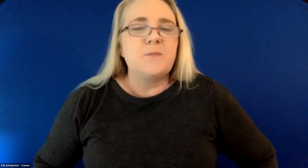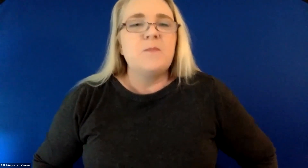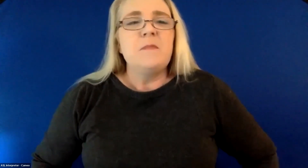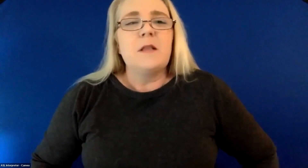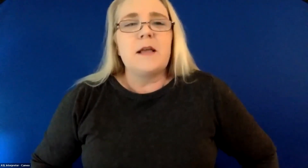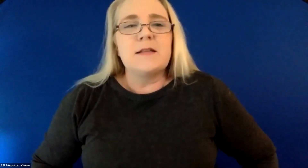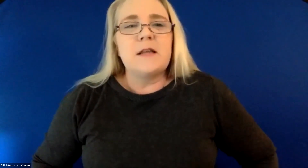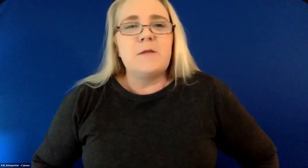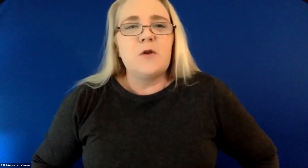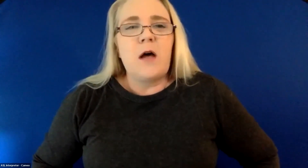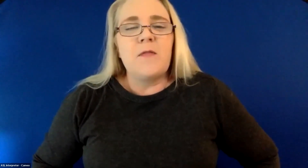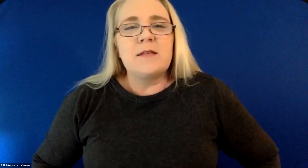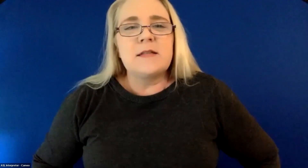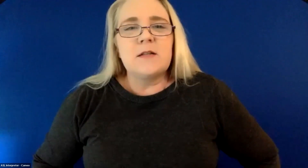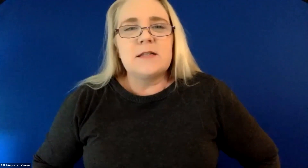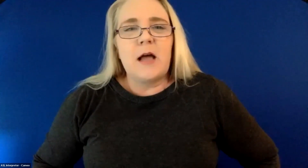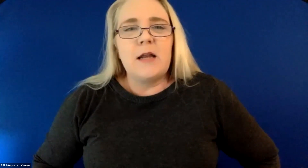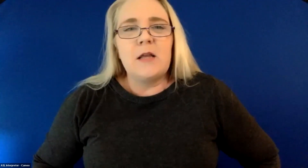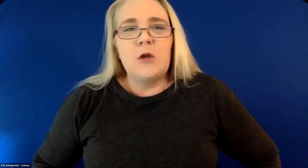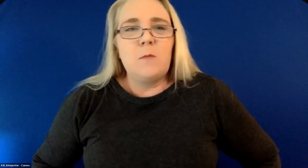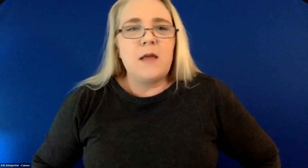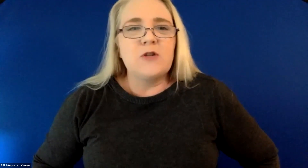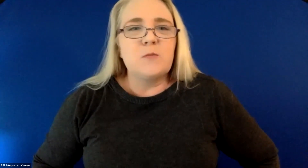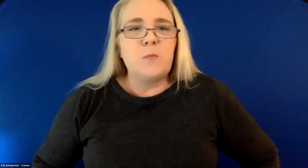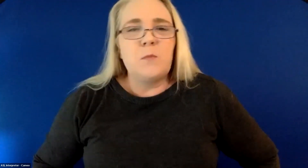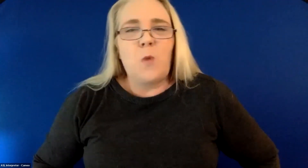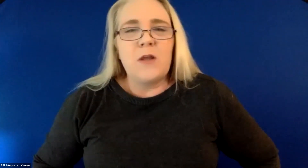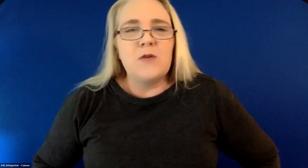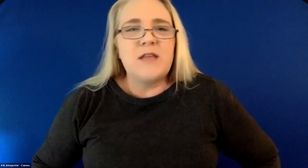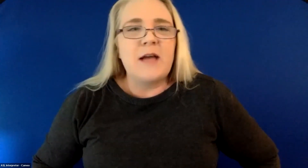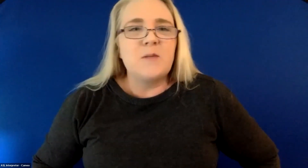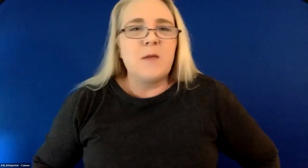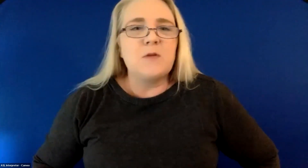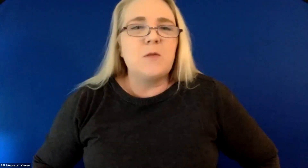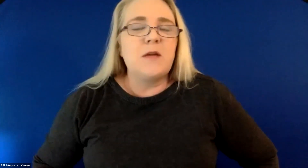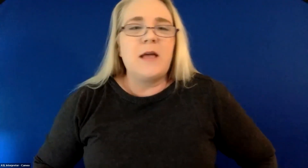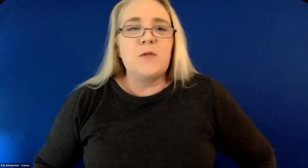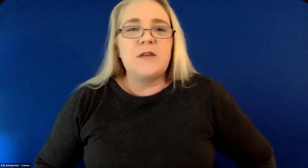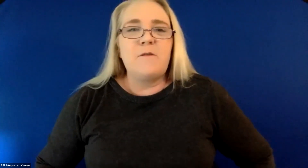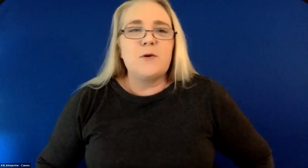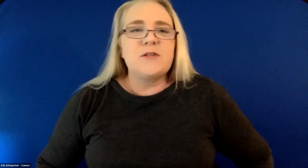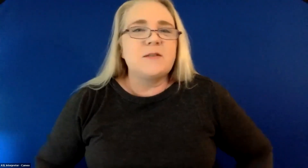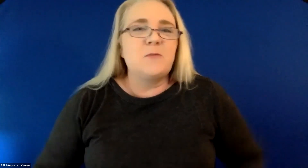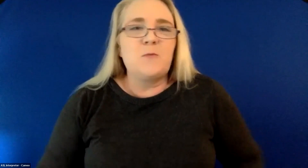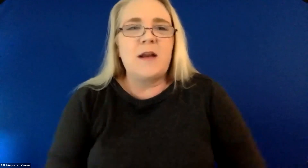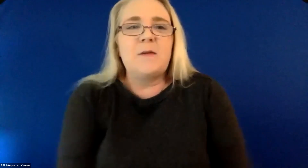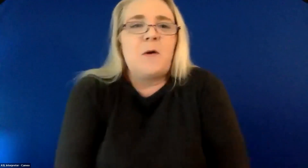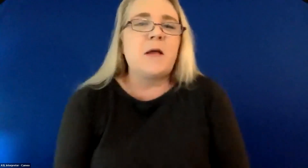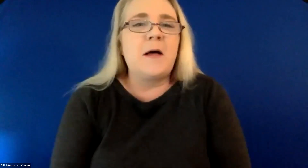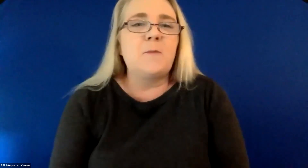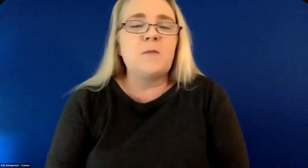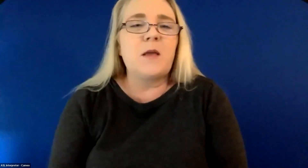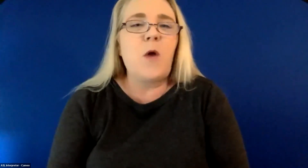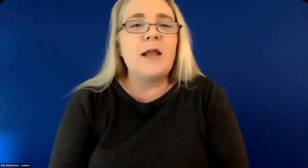ways. Like I said, if you're not that skilled at signing, you may just want to use that to be able to communicate with a deaf person